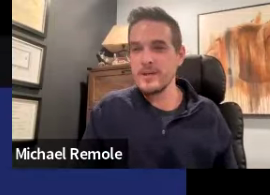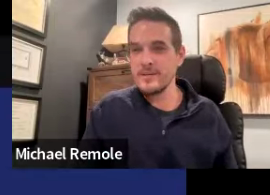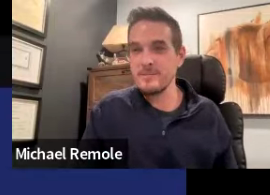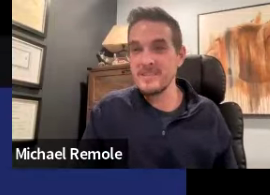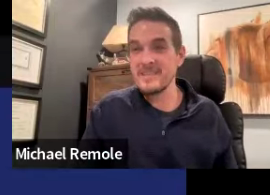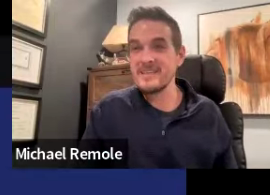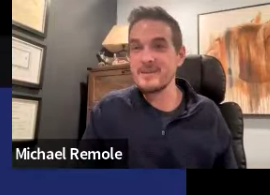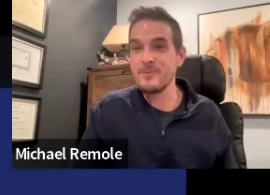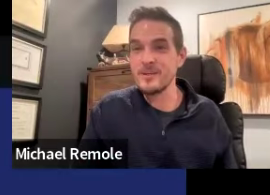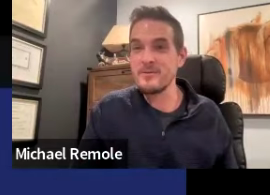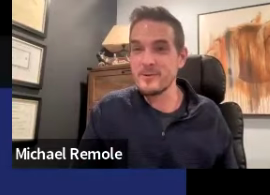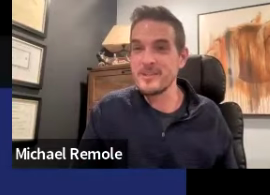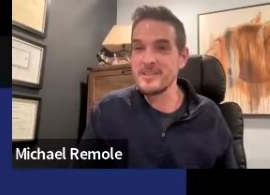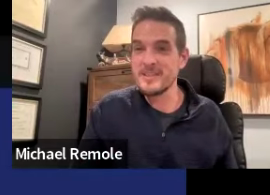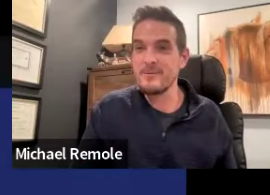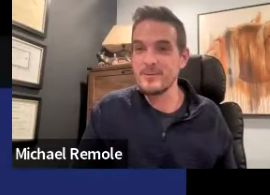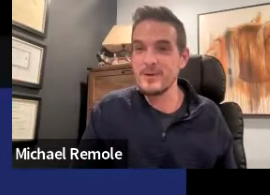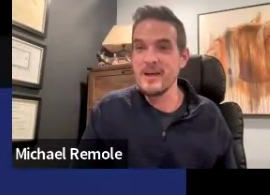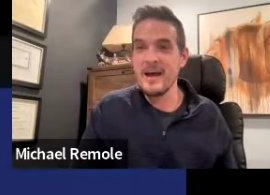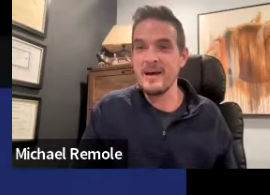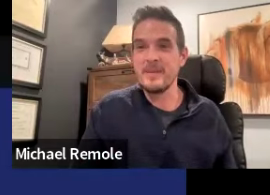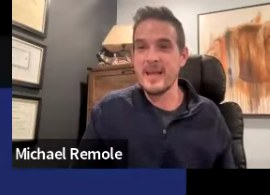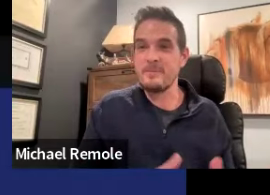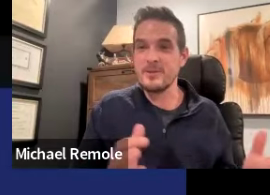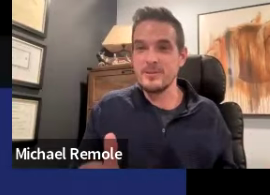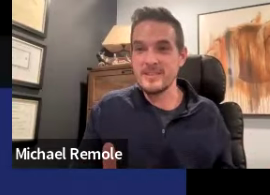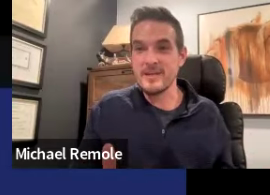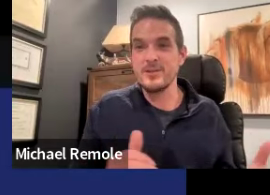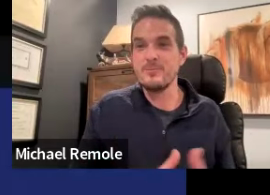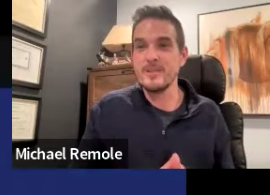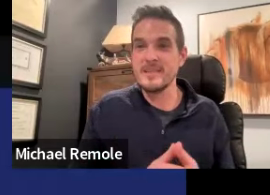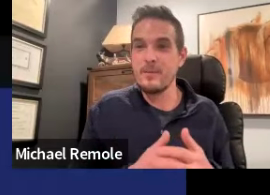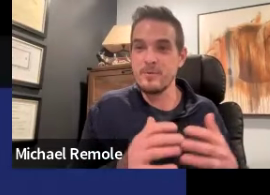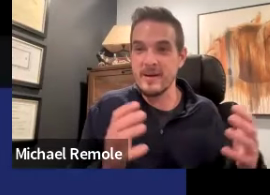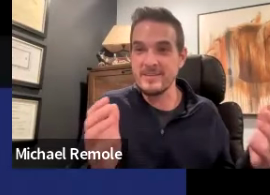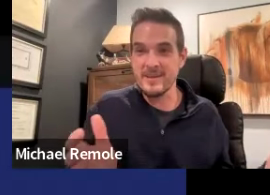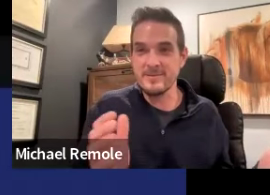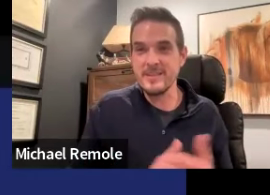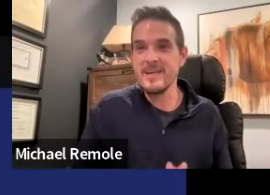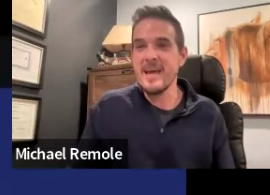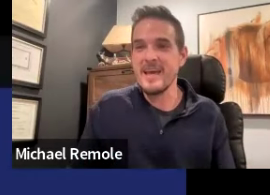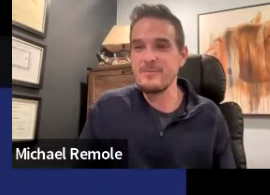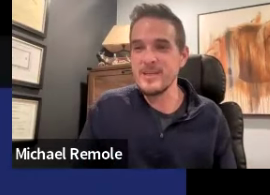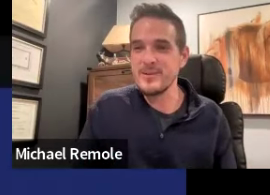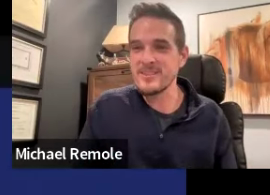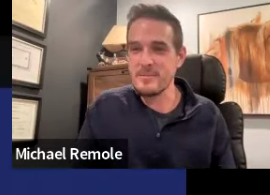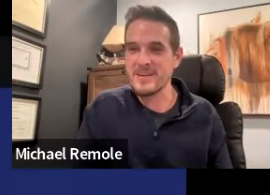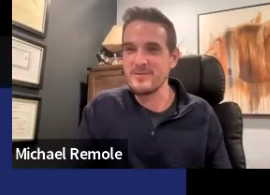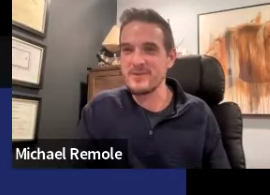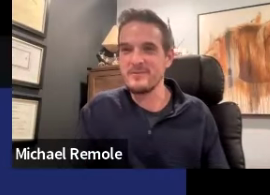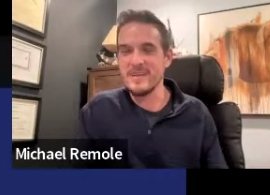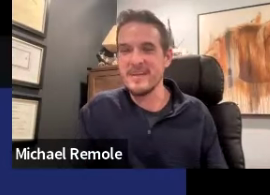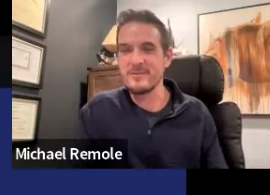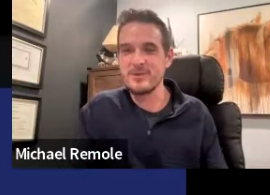started working on some basic things. And one of the first things that happened during session was to help provide safety, and we addressed